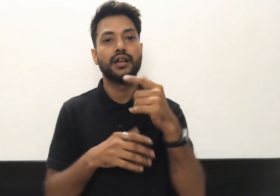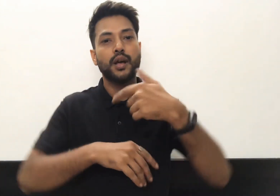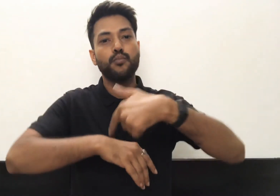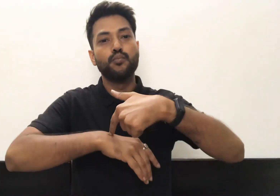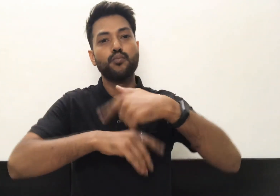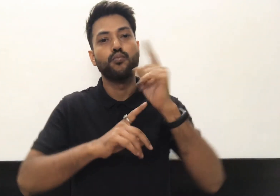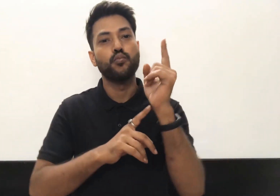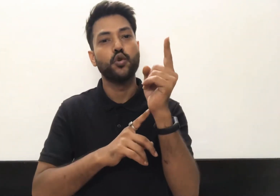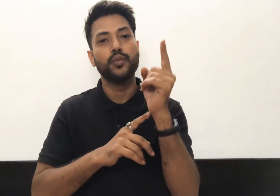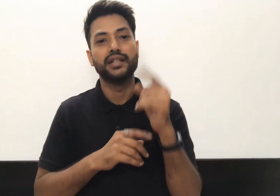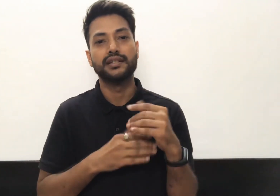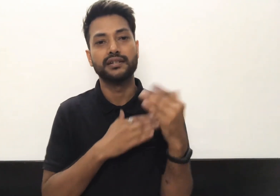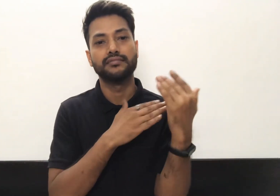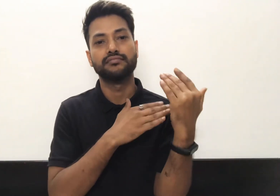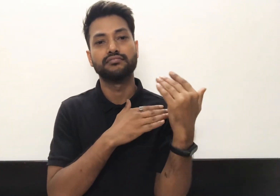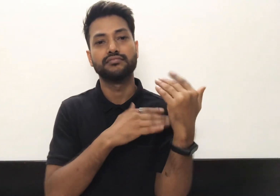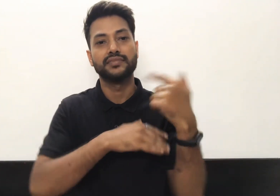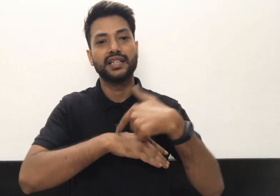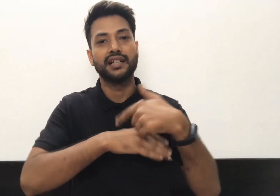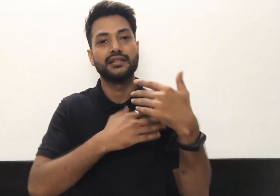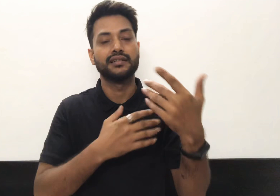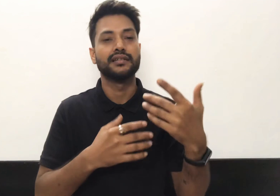which was in central India at one time.